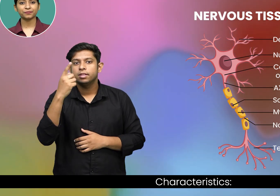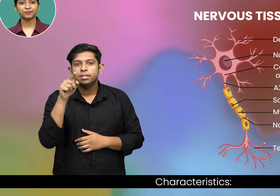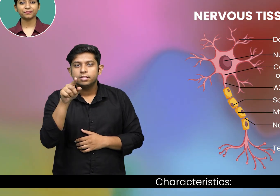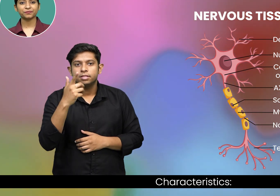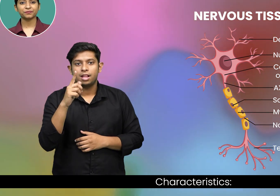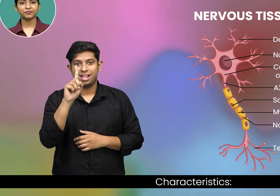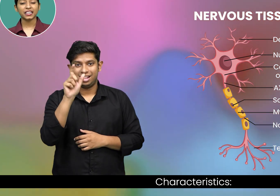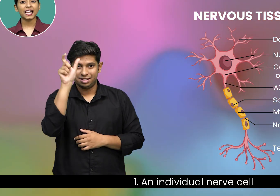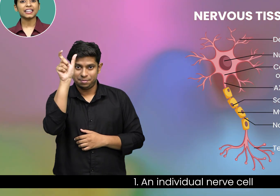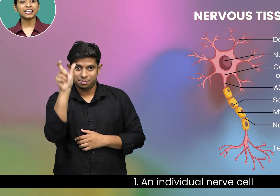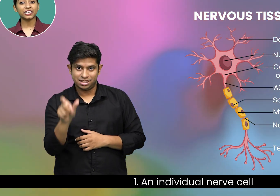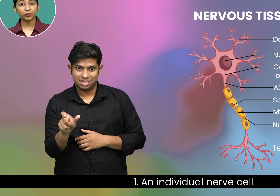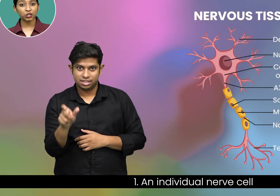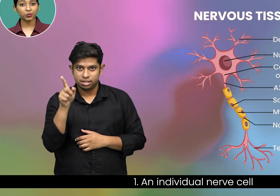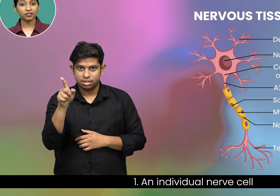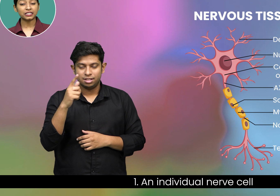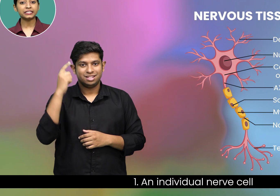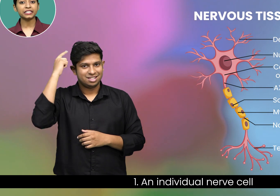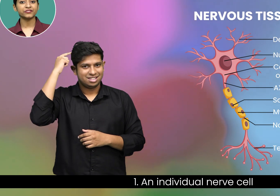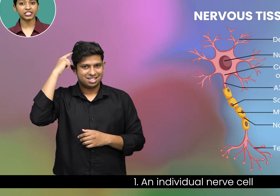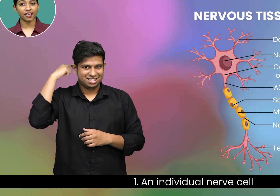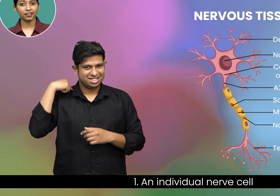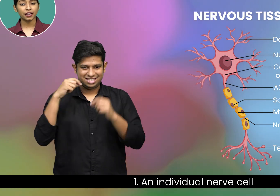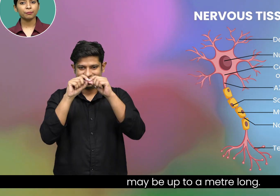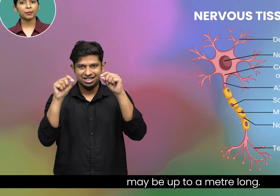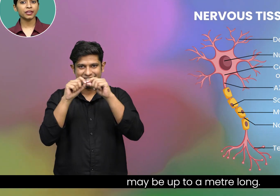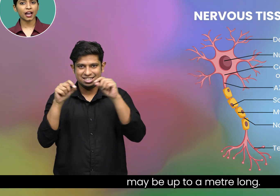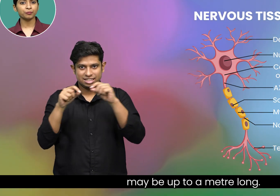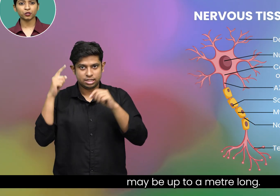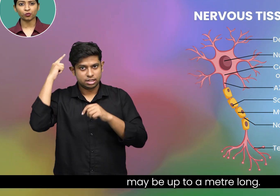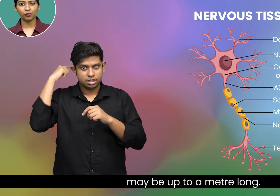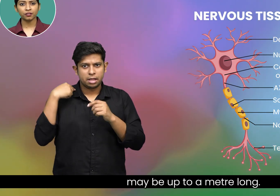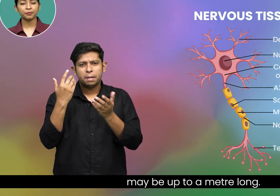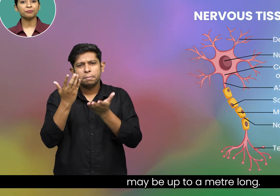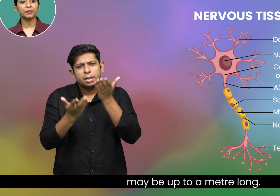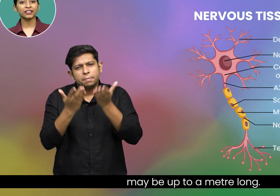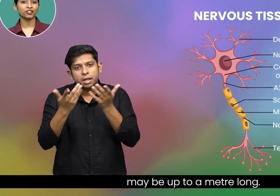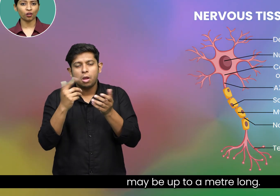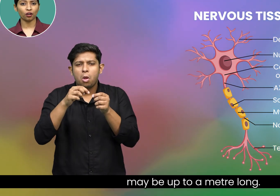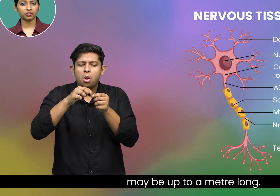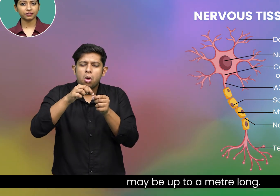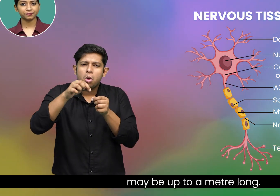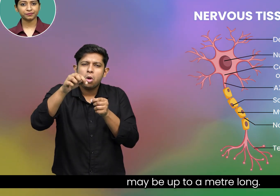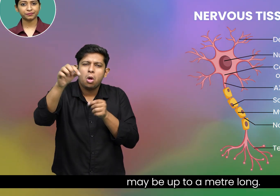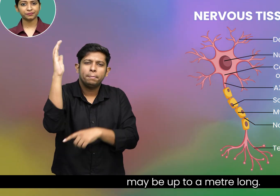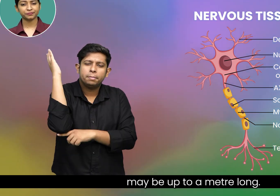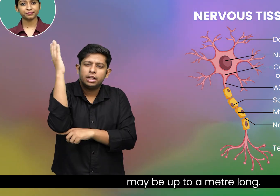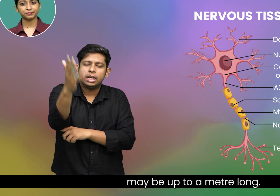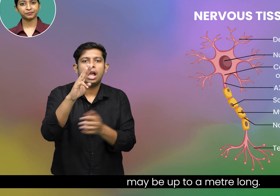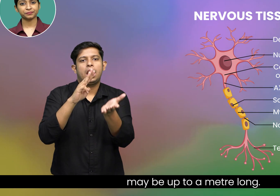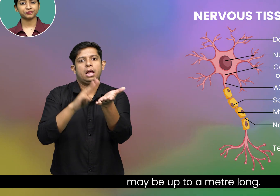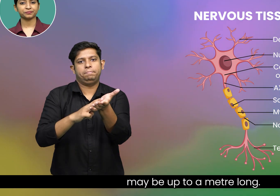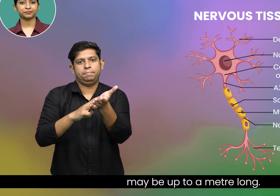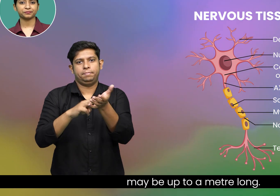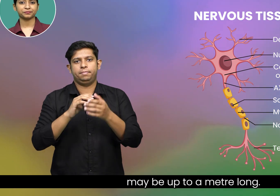Characteristics. An individual nerve cell may be up to a meter long.